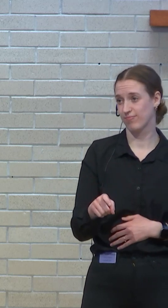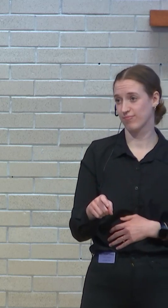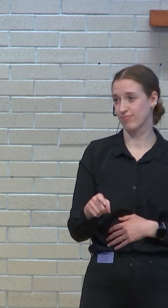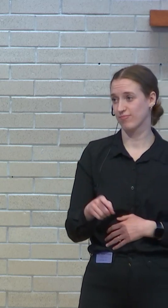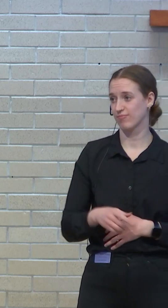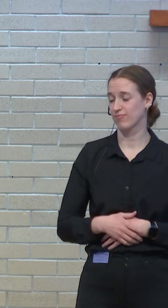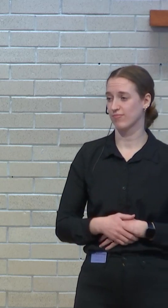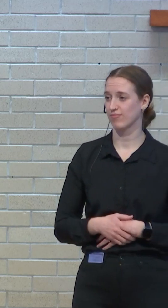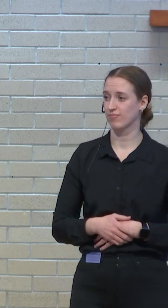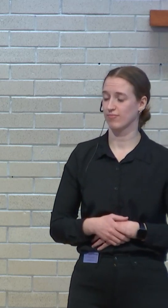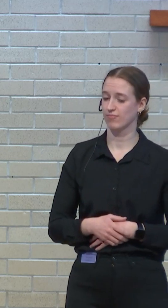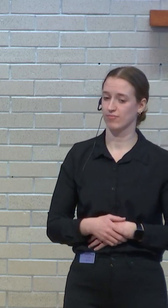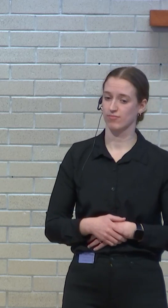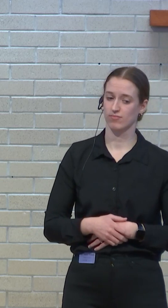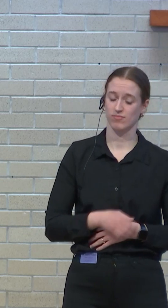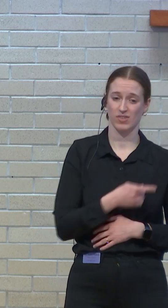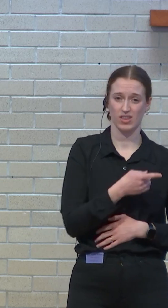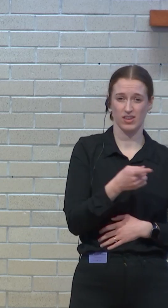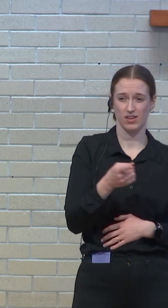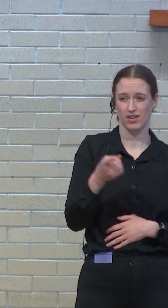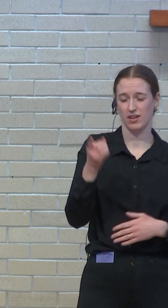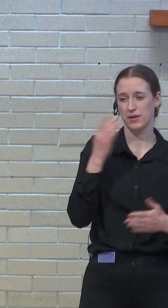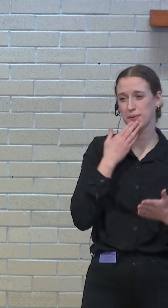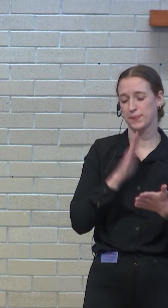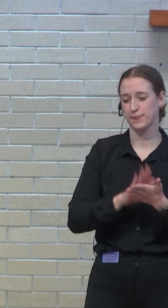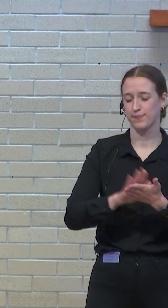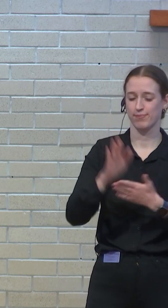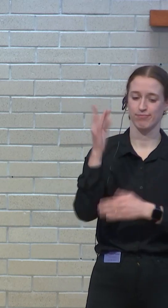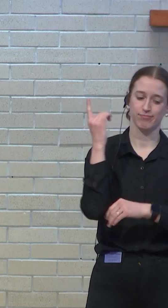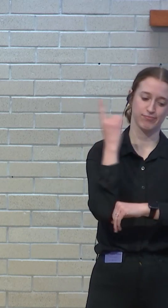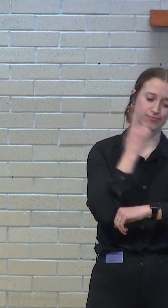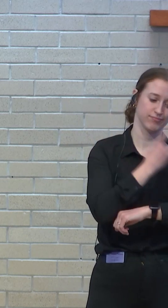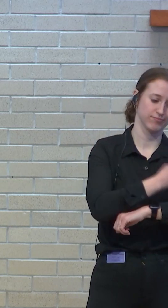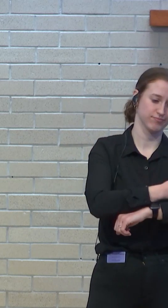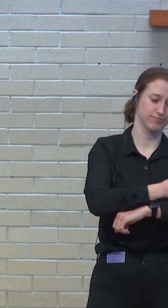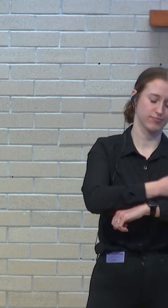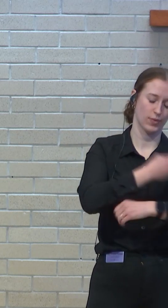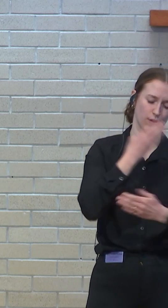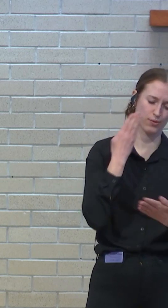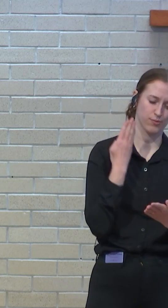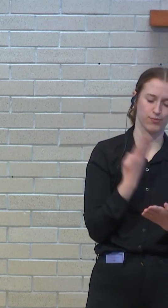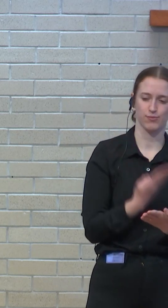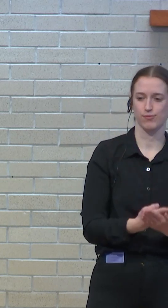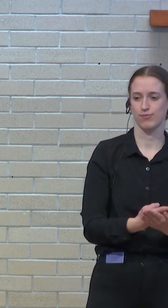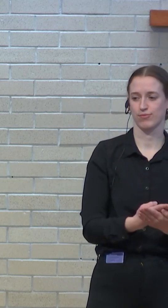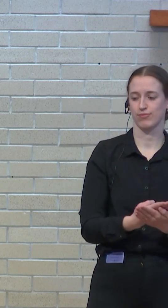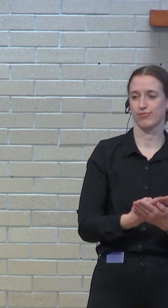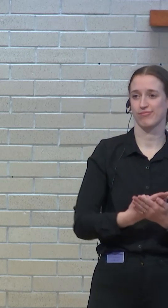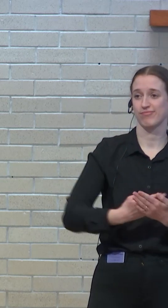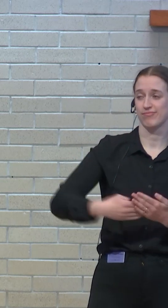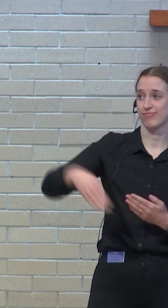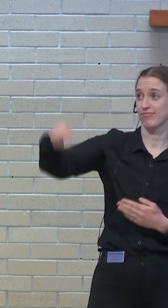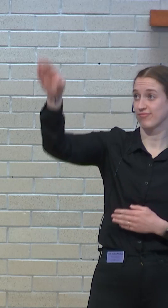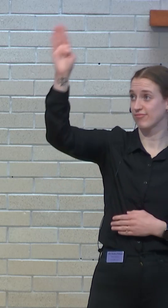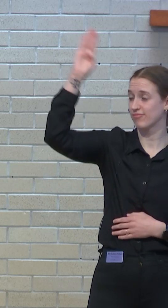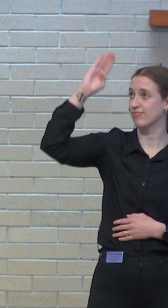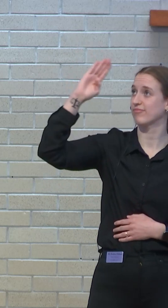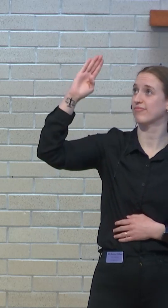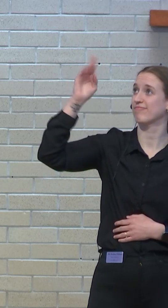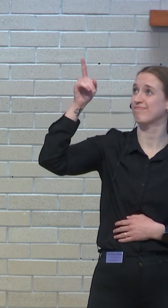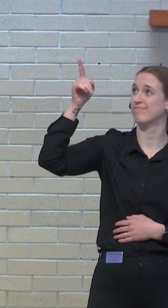May your bad days prove that